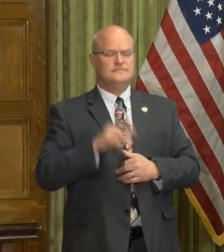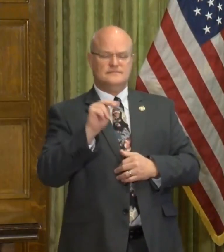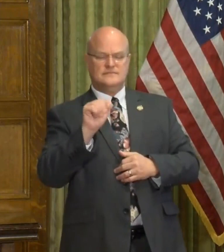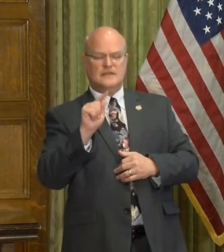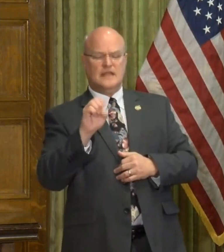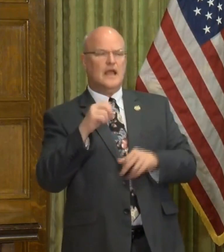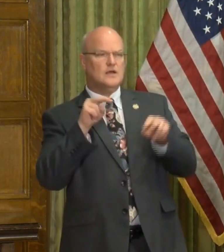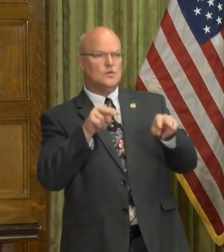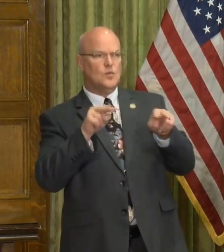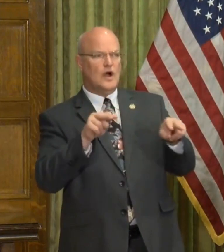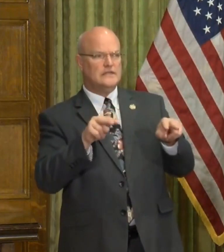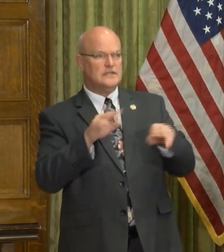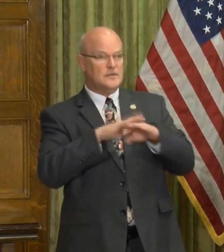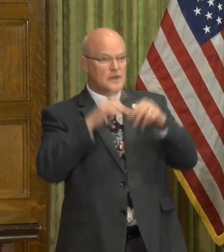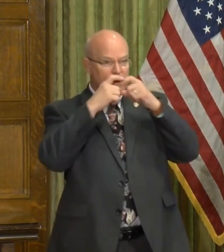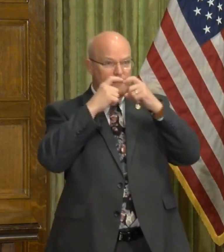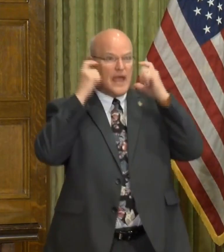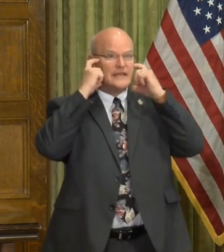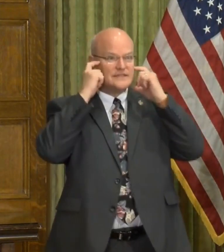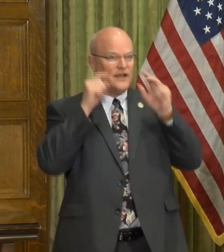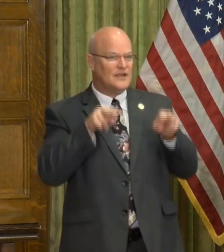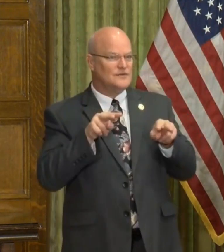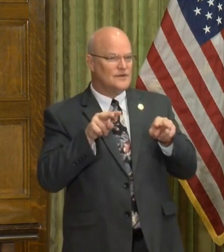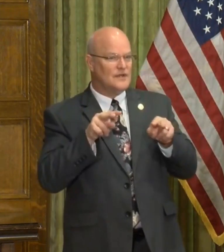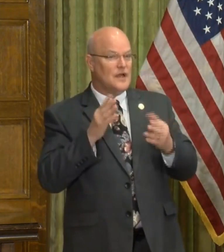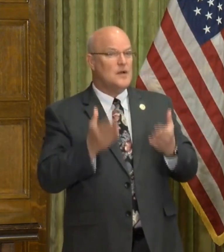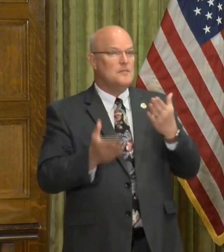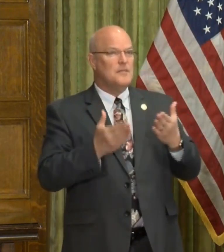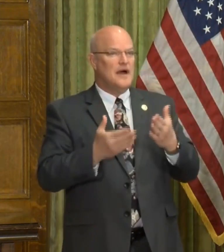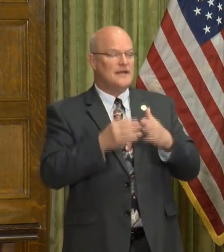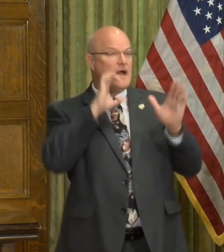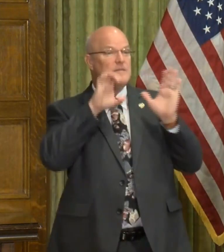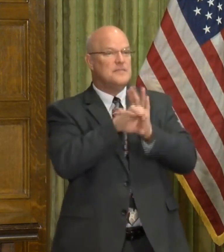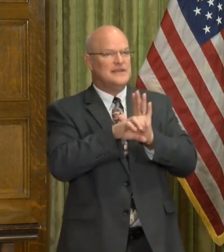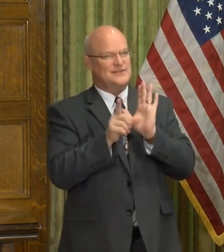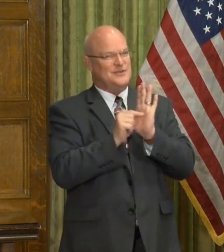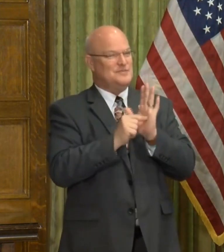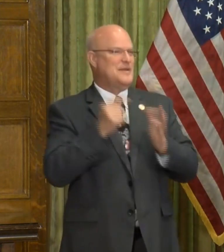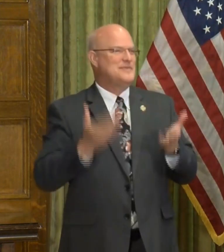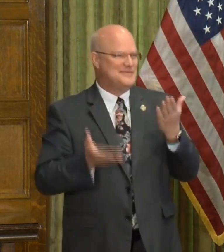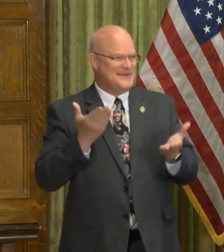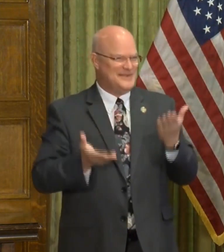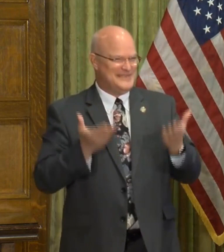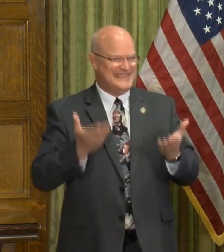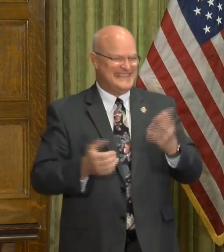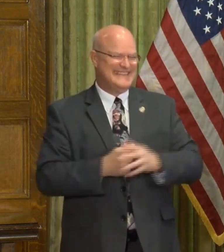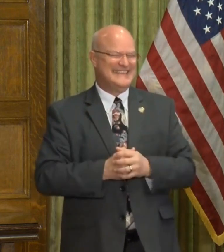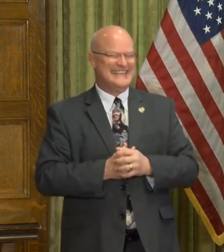Nate, I was watching very carefully if you're going to put that mask on. That might have got you a picture in the paper.